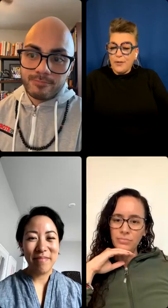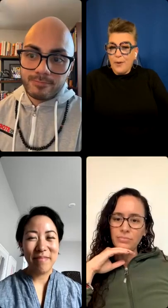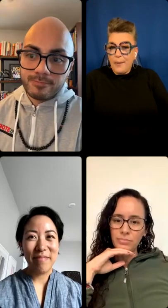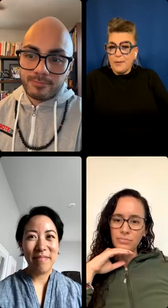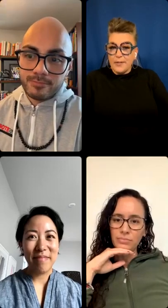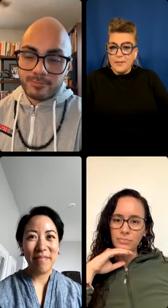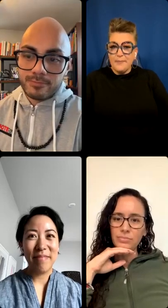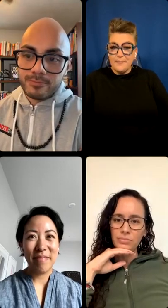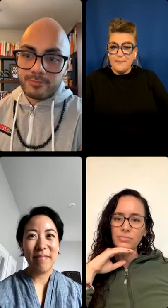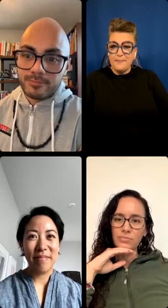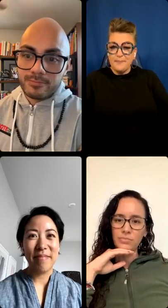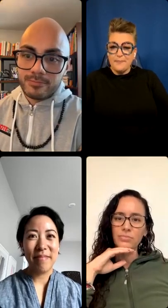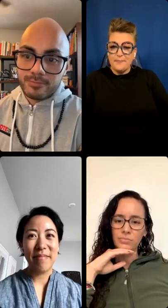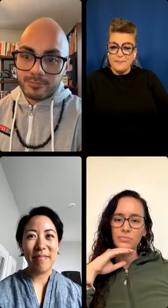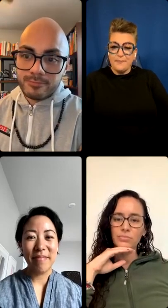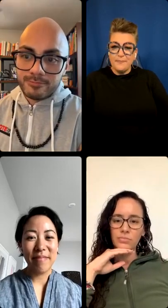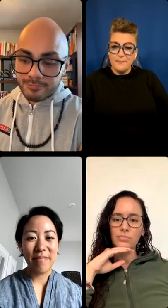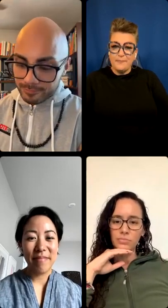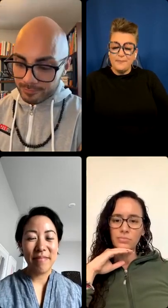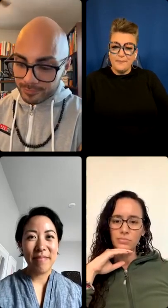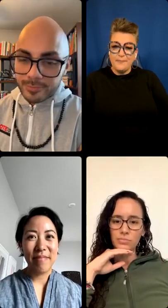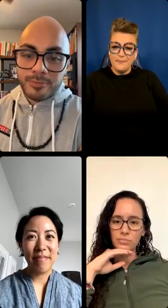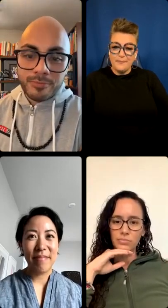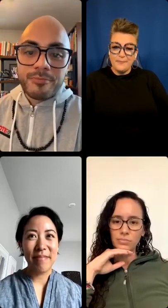today with you happened.